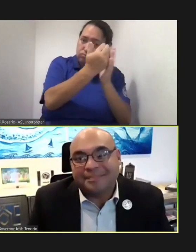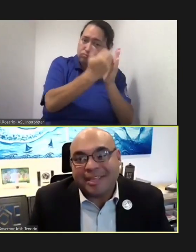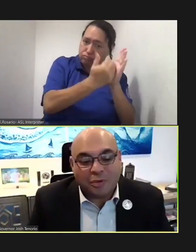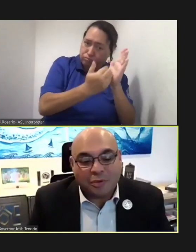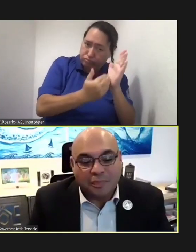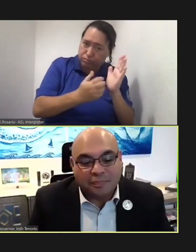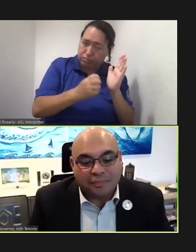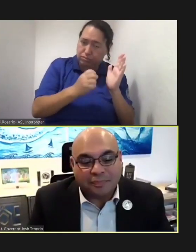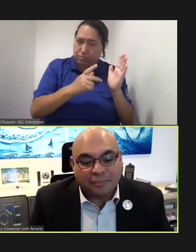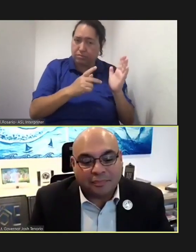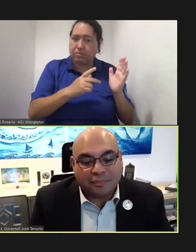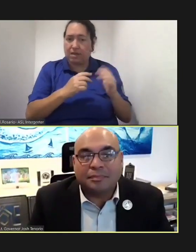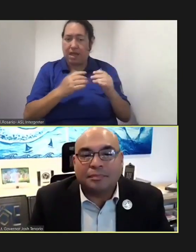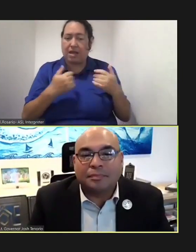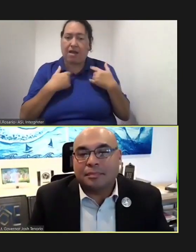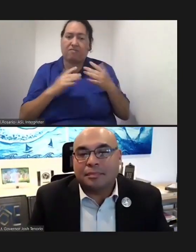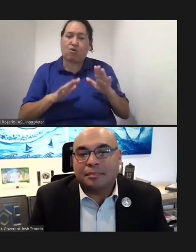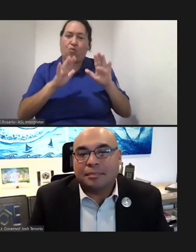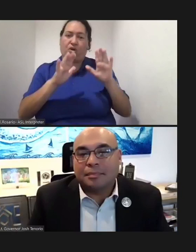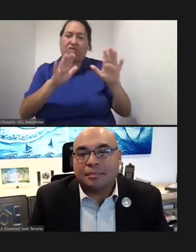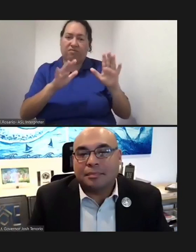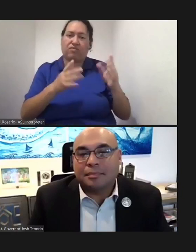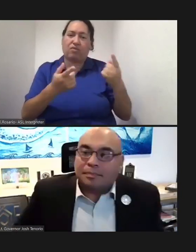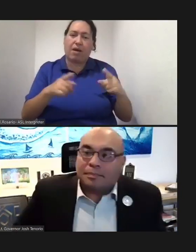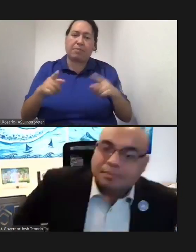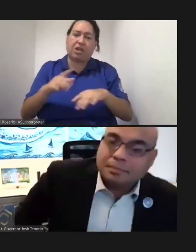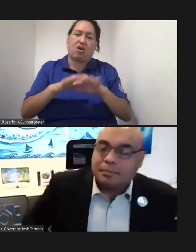Thank you. Okay, thank you too.